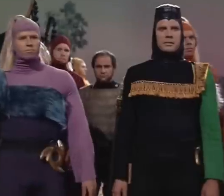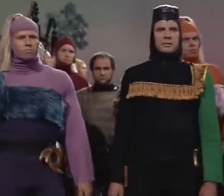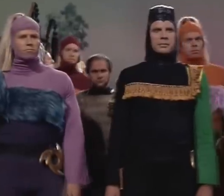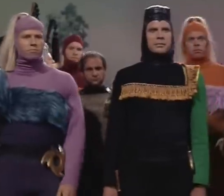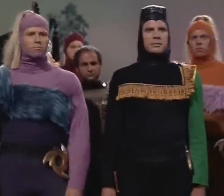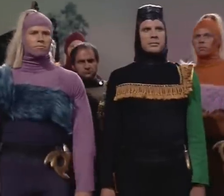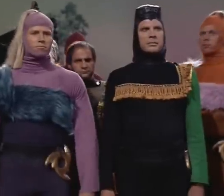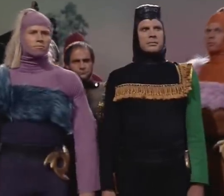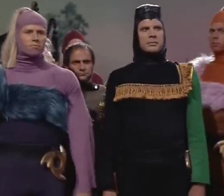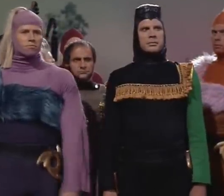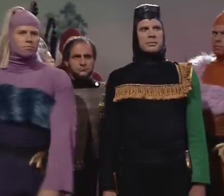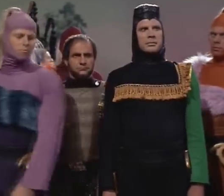hands.